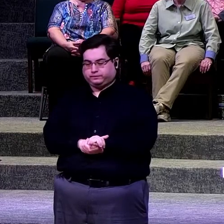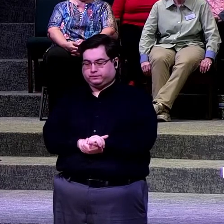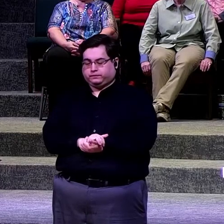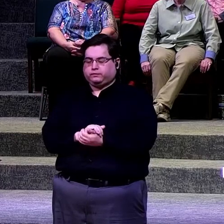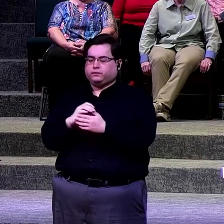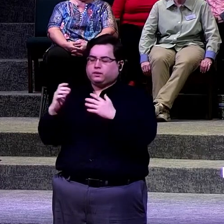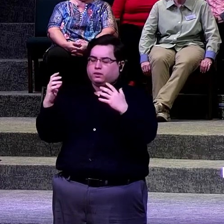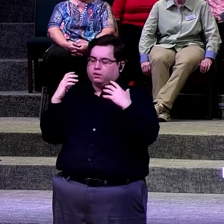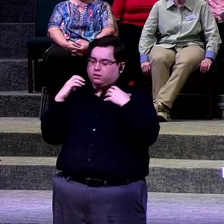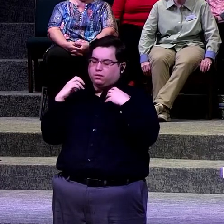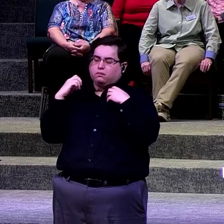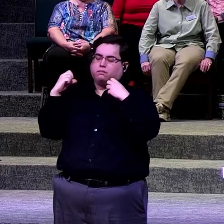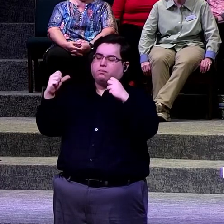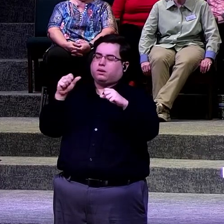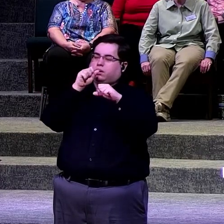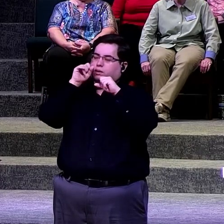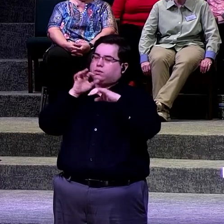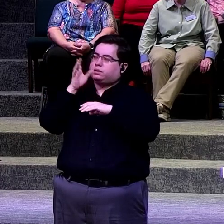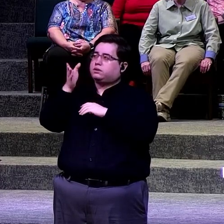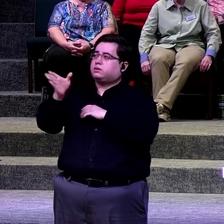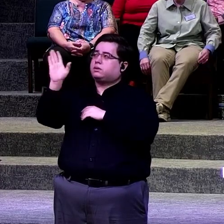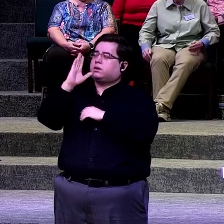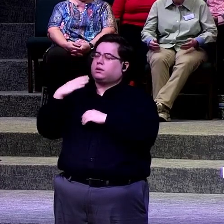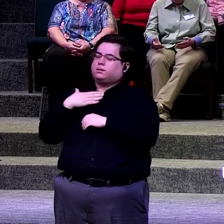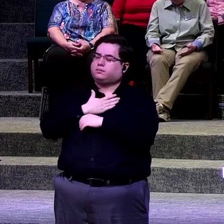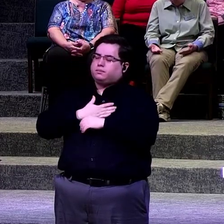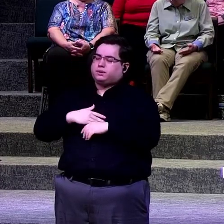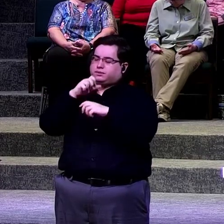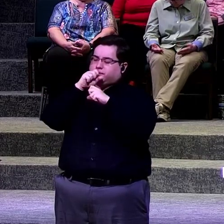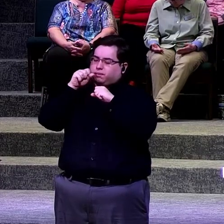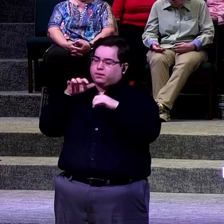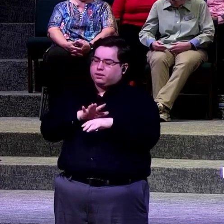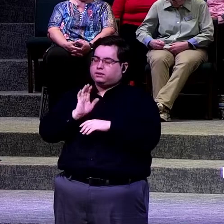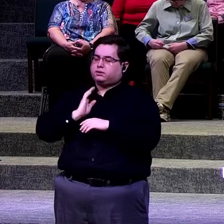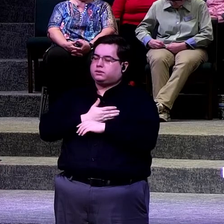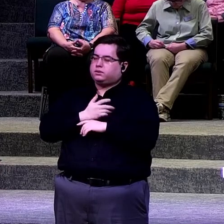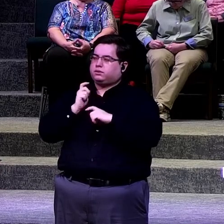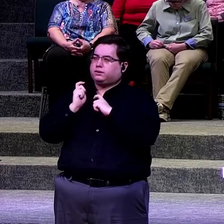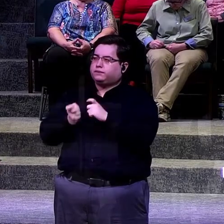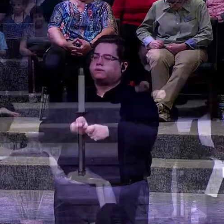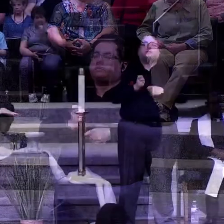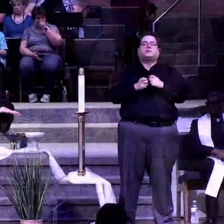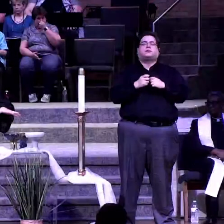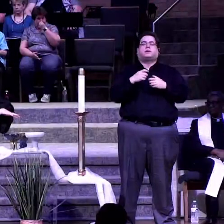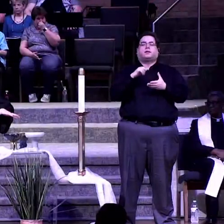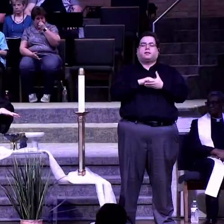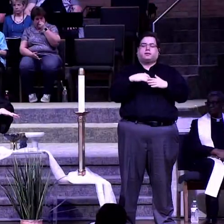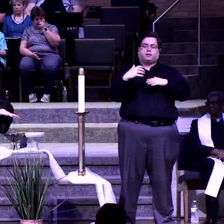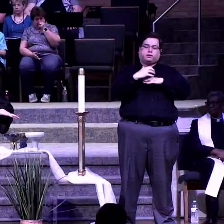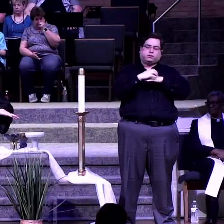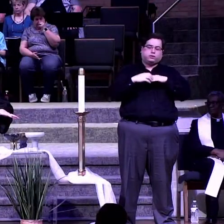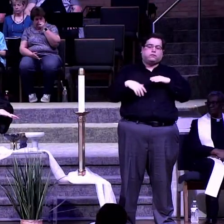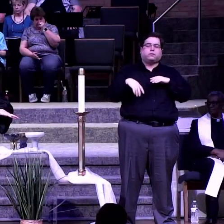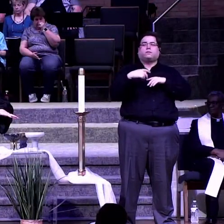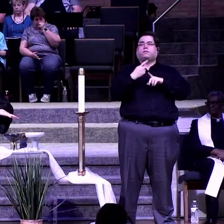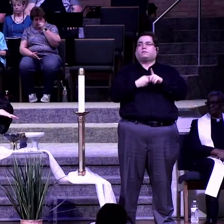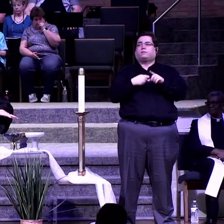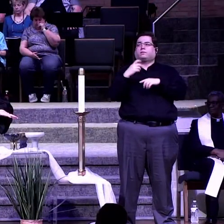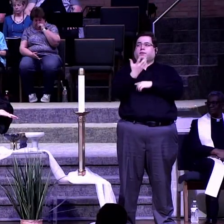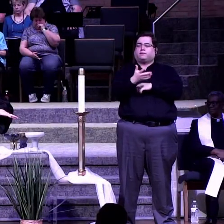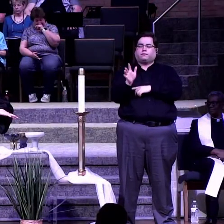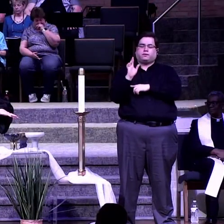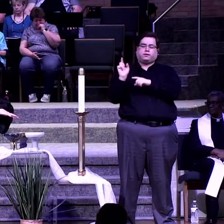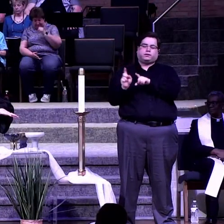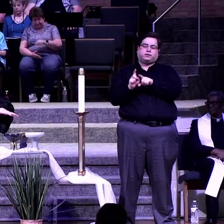Almighty and gracious God, we ask that you consecrate and sanctify these simple gifts, grain from the field and fruit from the vine, that